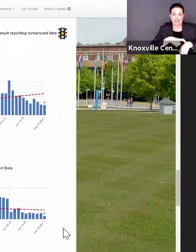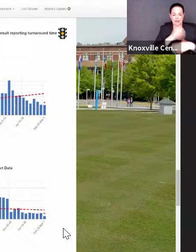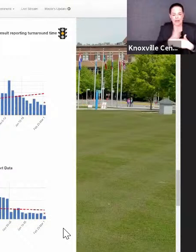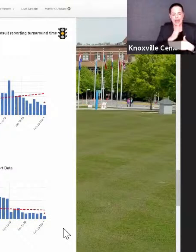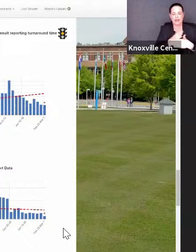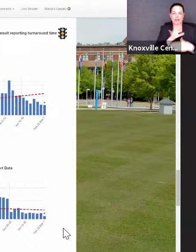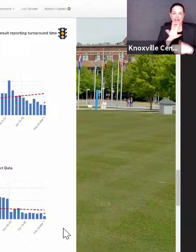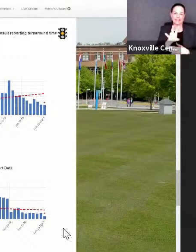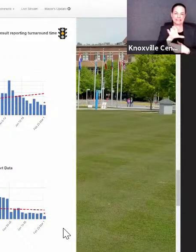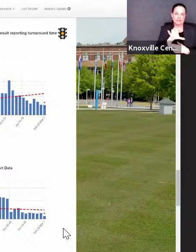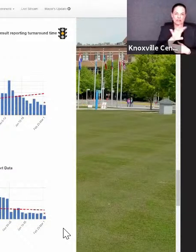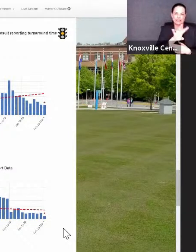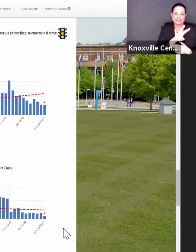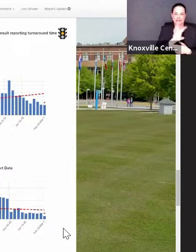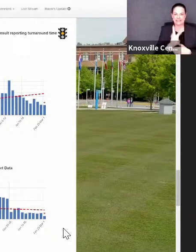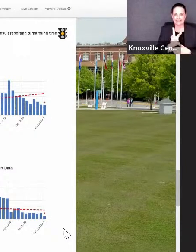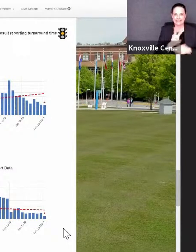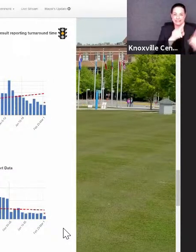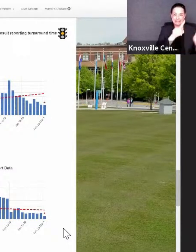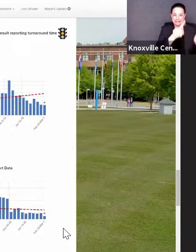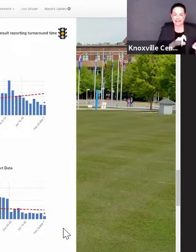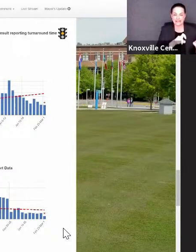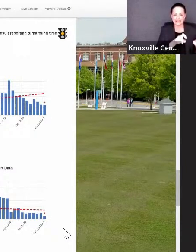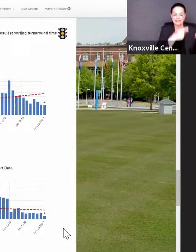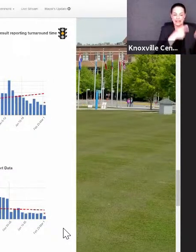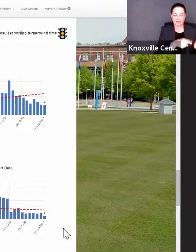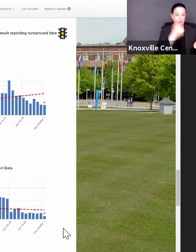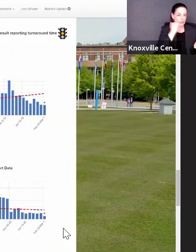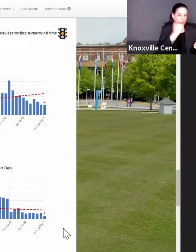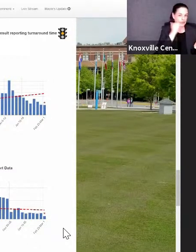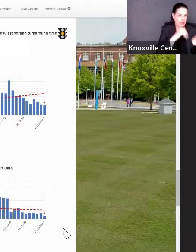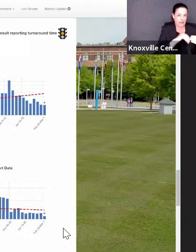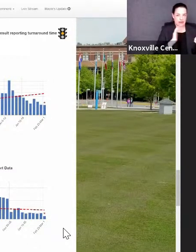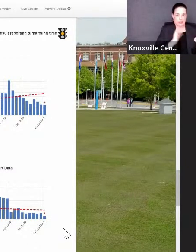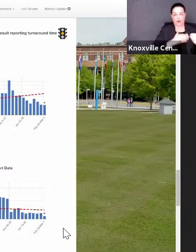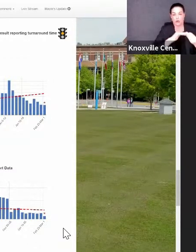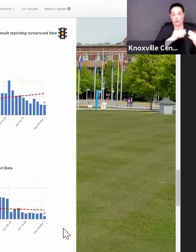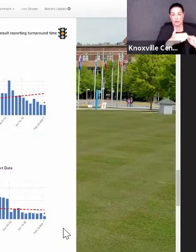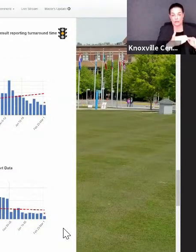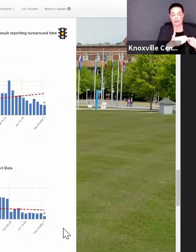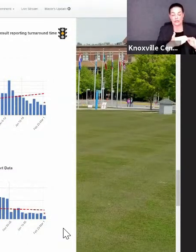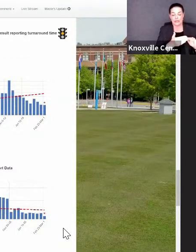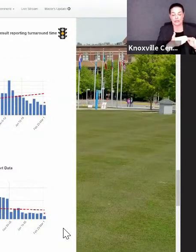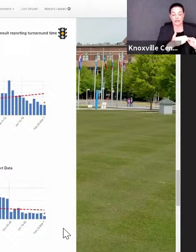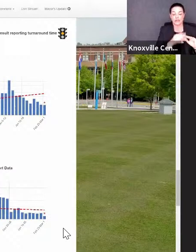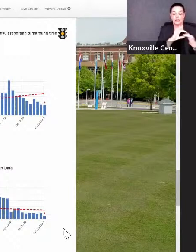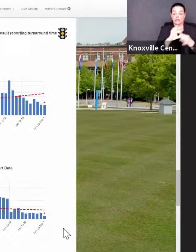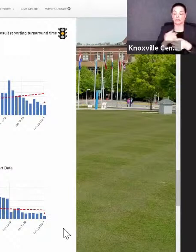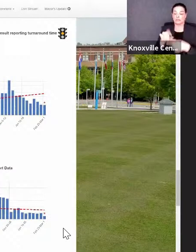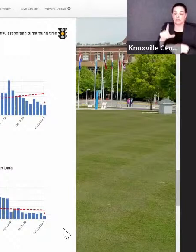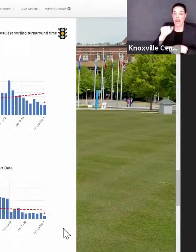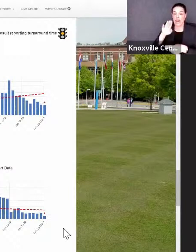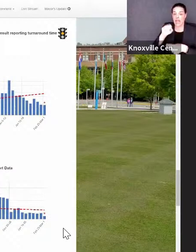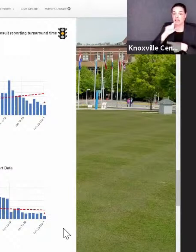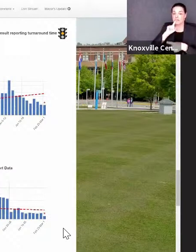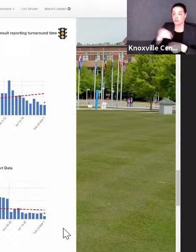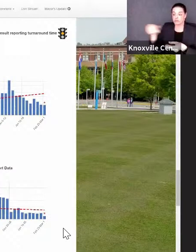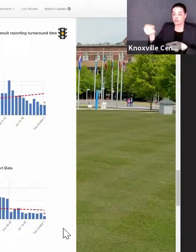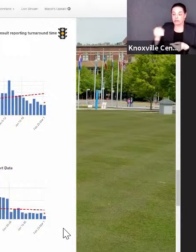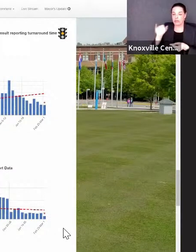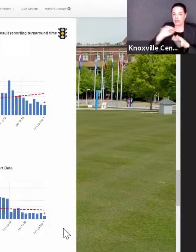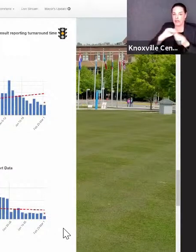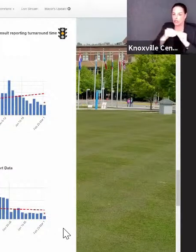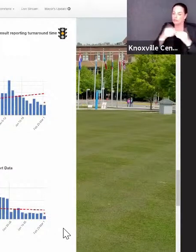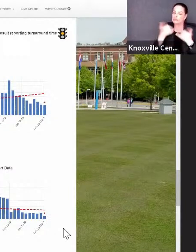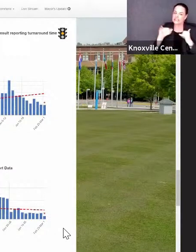average of 776 tests were performed each day in our community. Regarding lab turnaround time, this number continues to